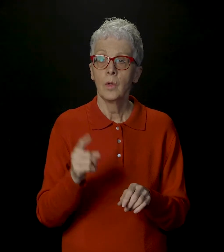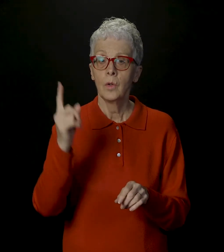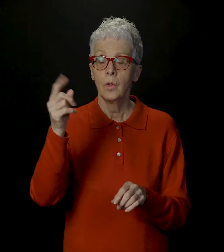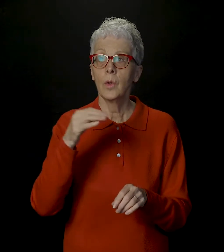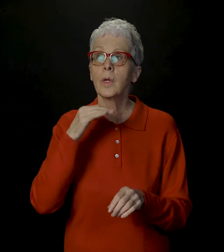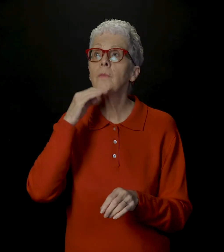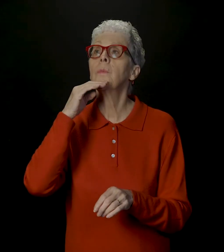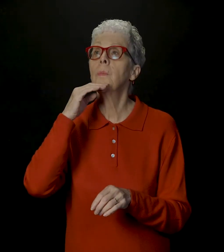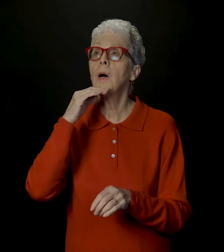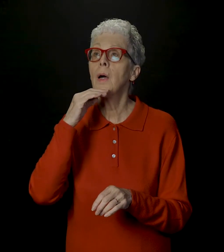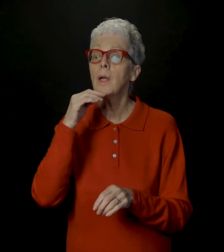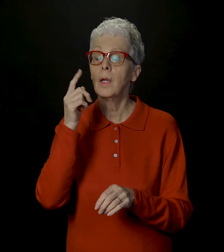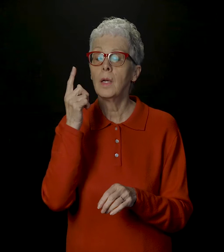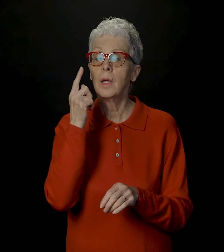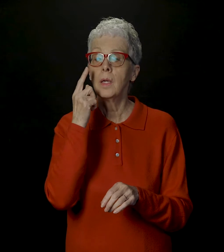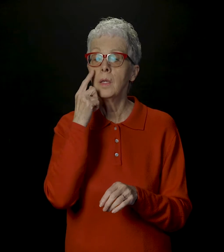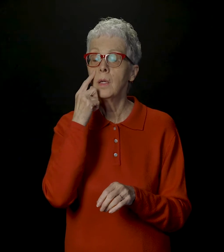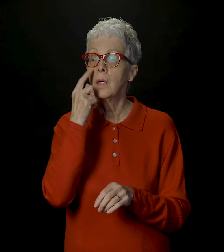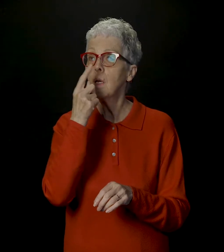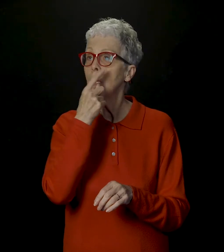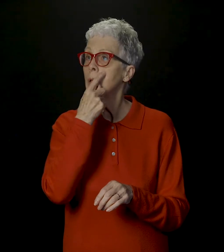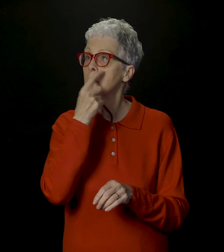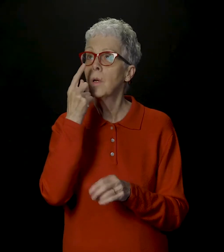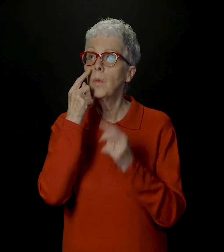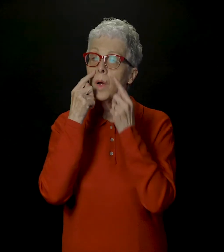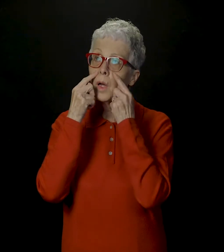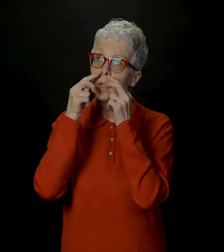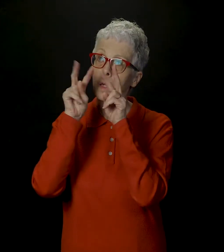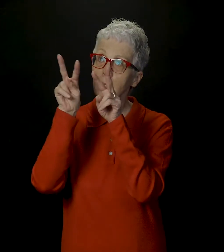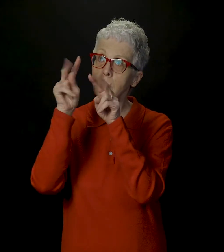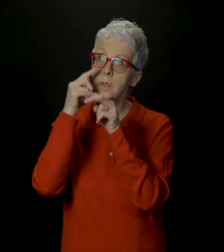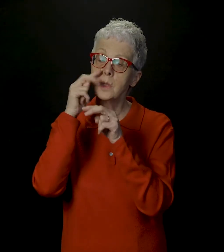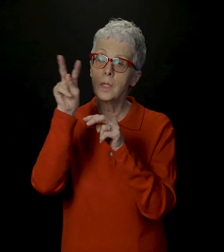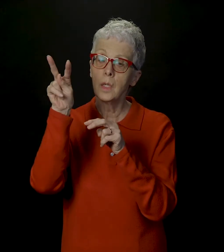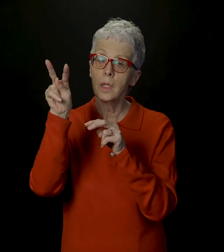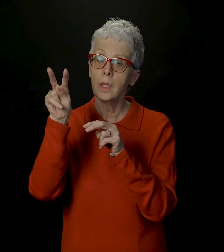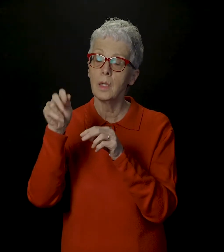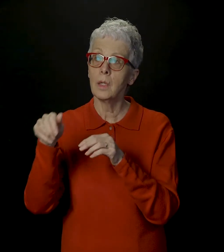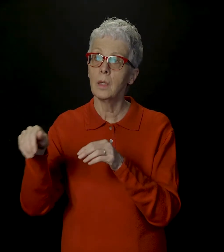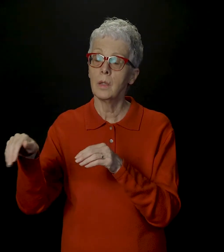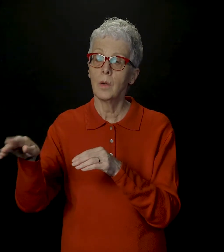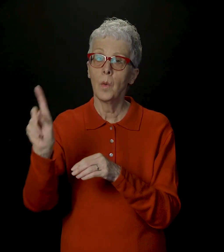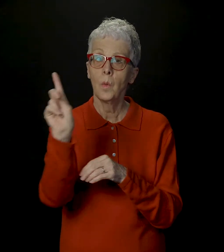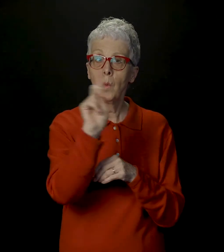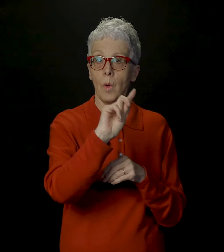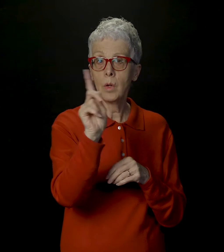You lift my hand So I can see